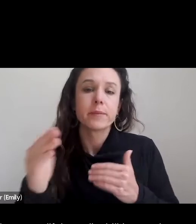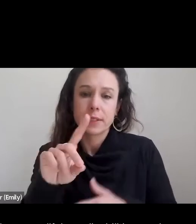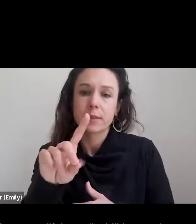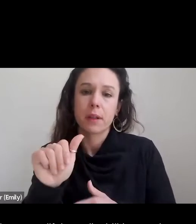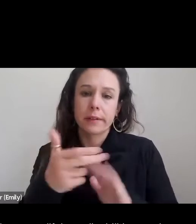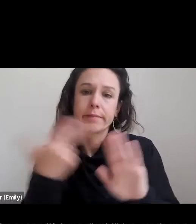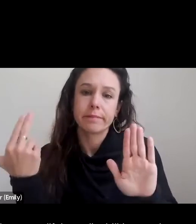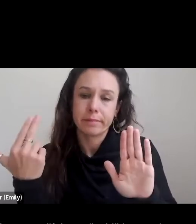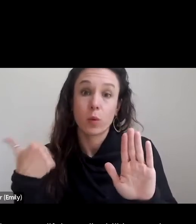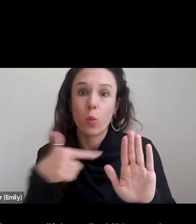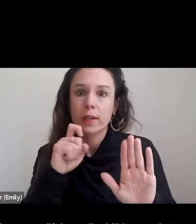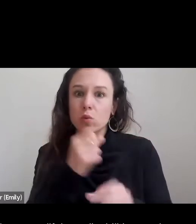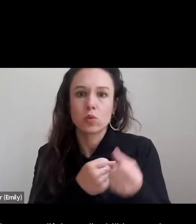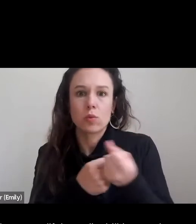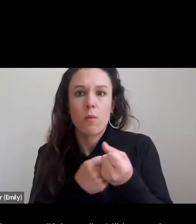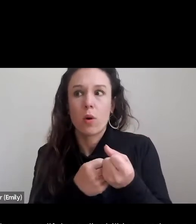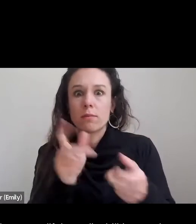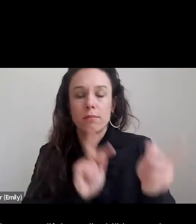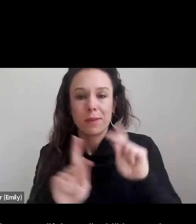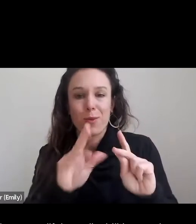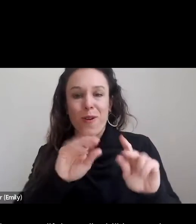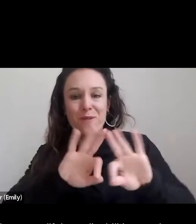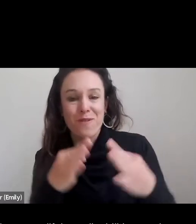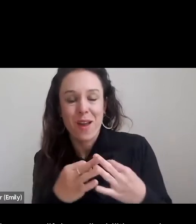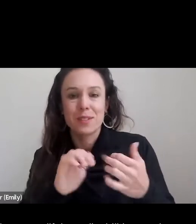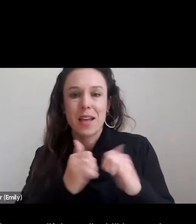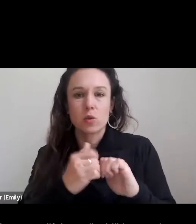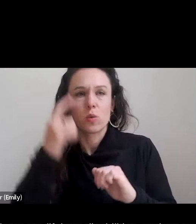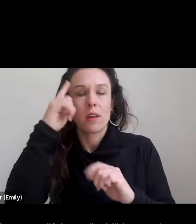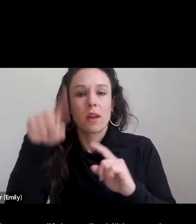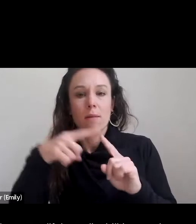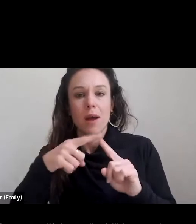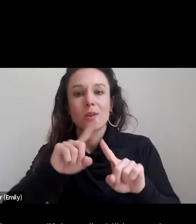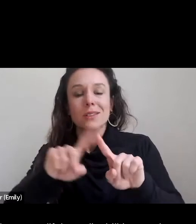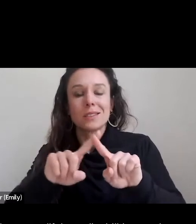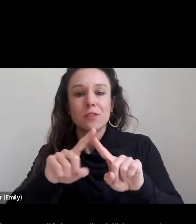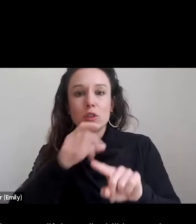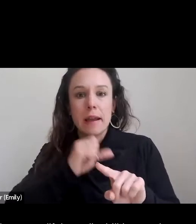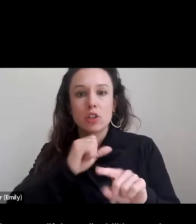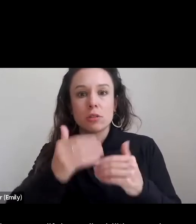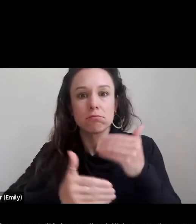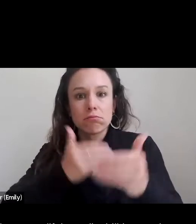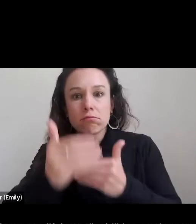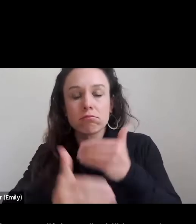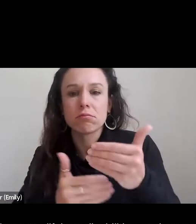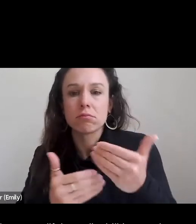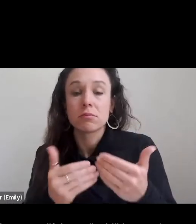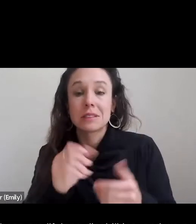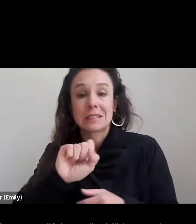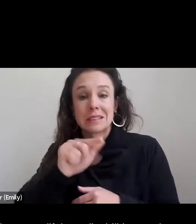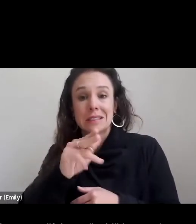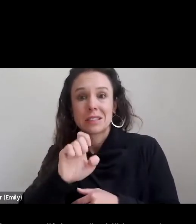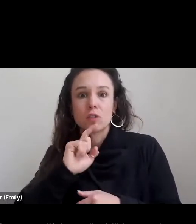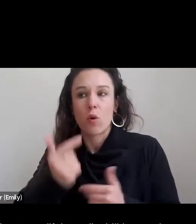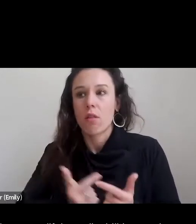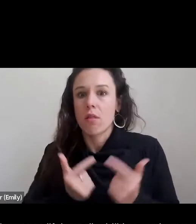need to support individuals and families to be thinking about all those different stages, what those different stages of life might look like, how